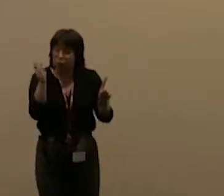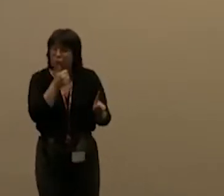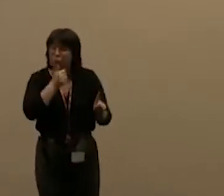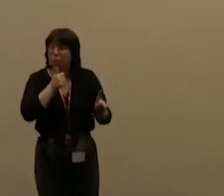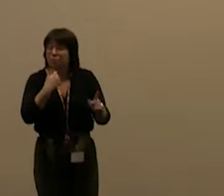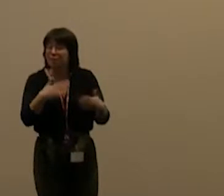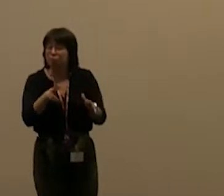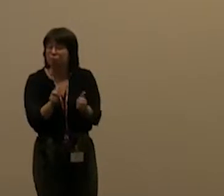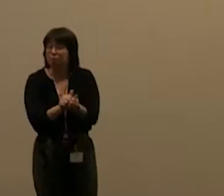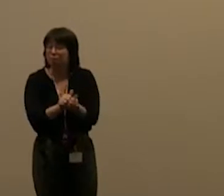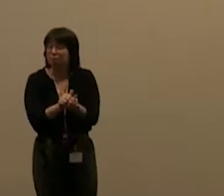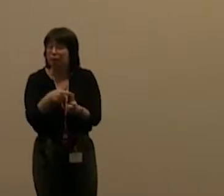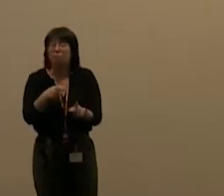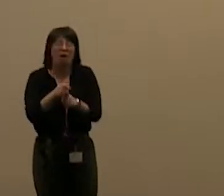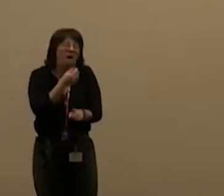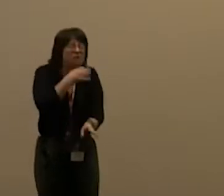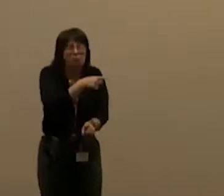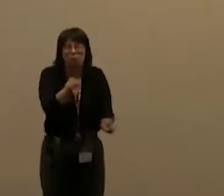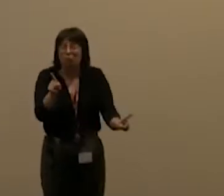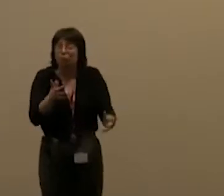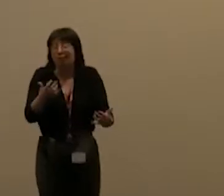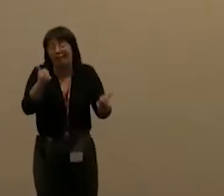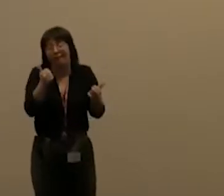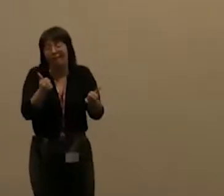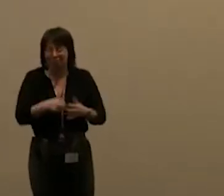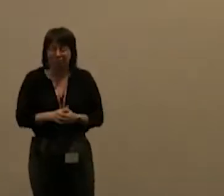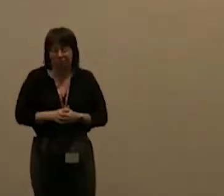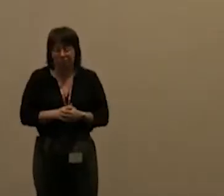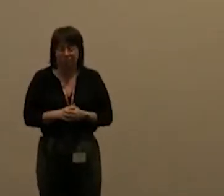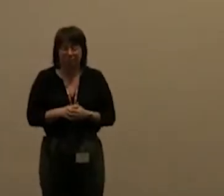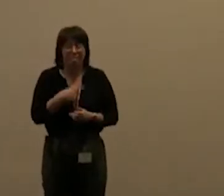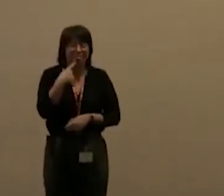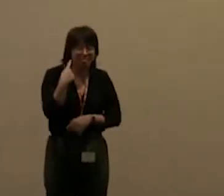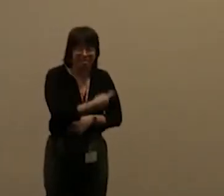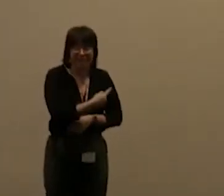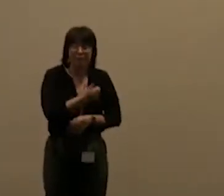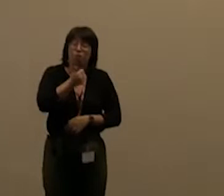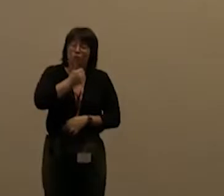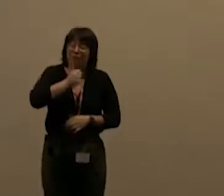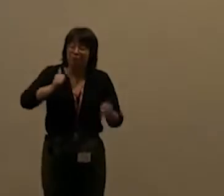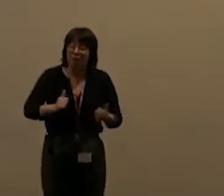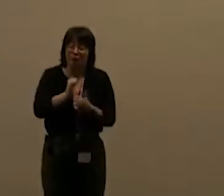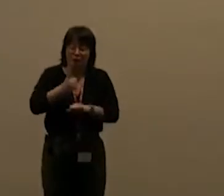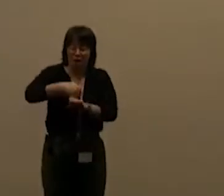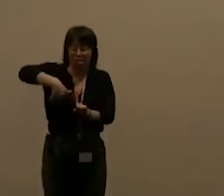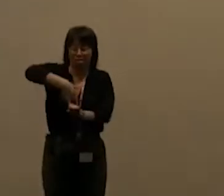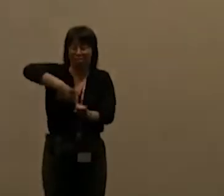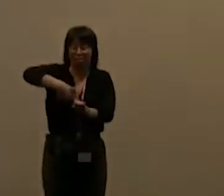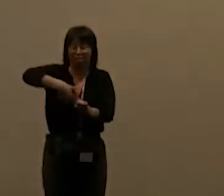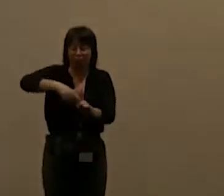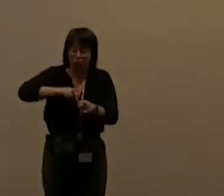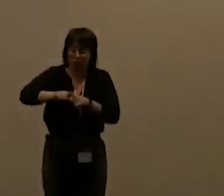app? Okay, a few of you, great. So this application actually is using Power Automate behind the scenes